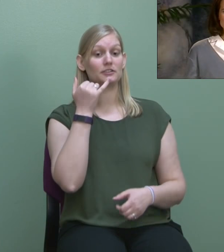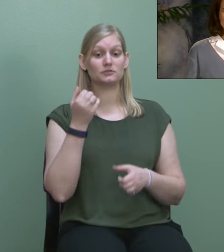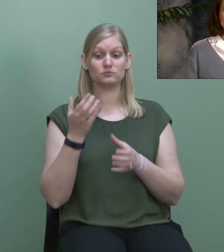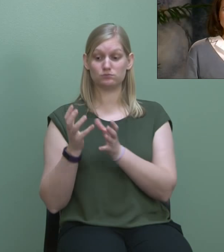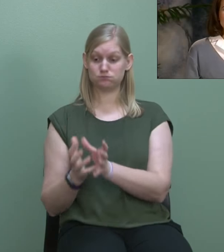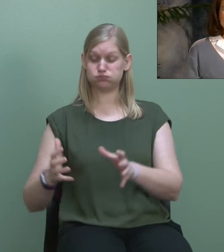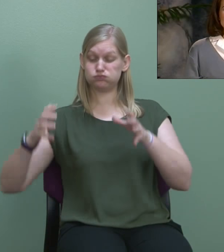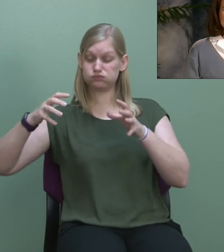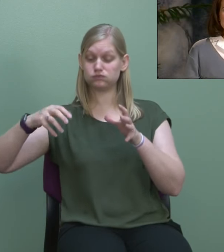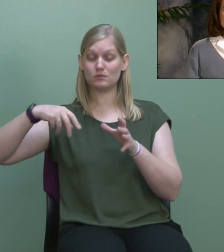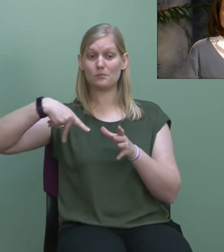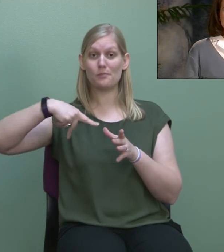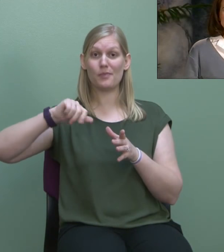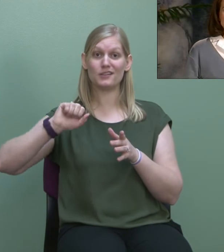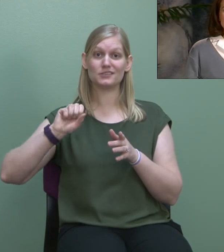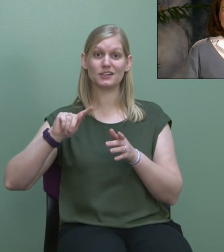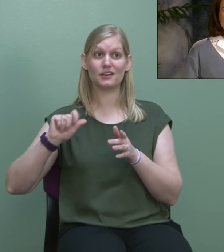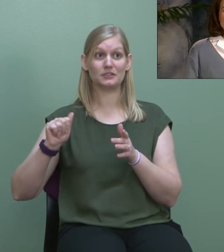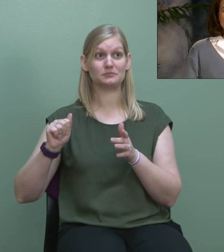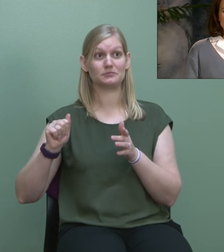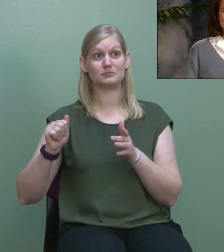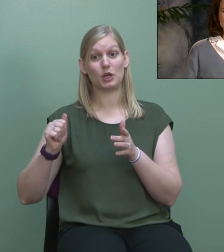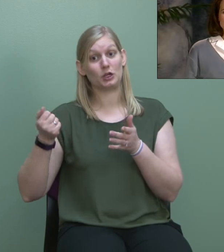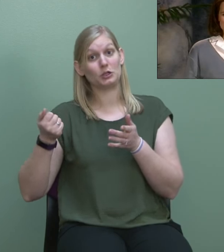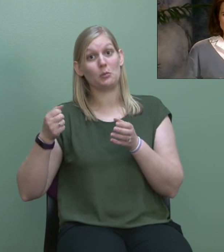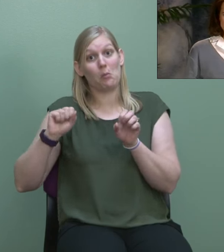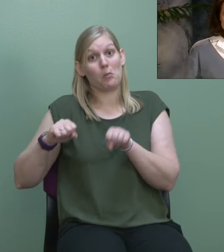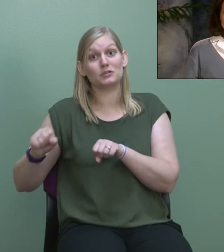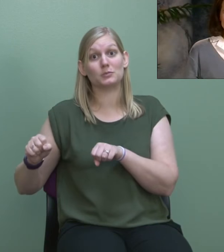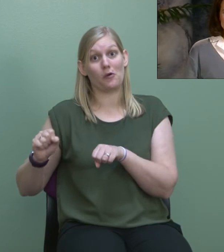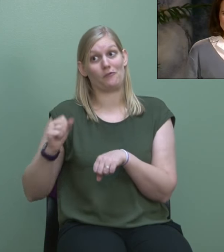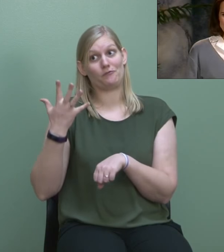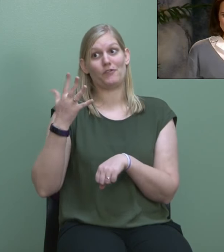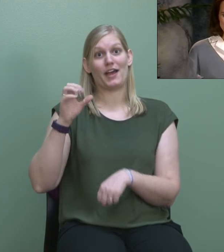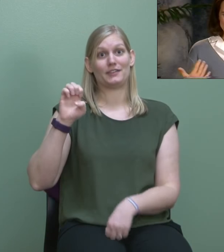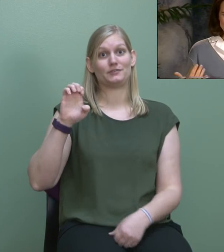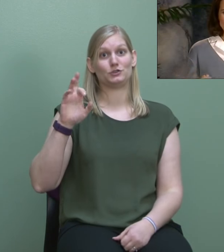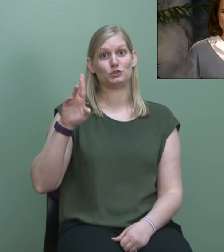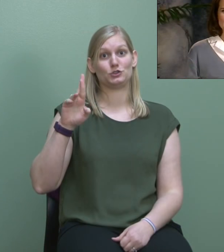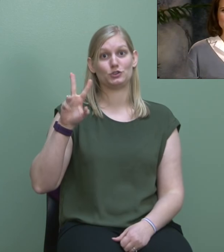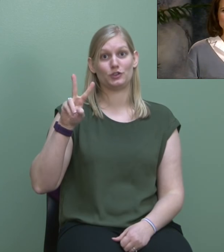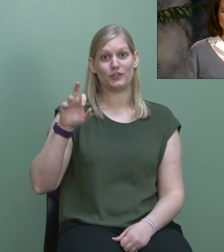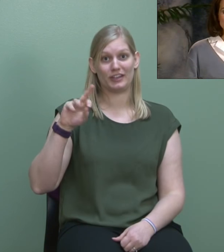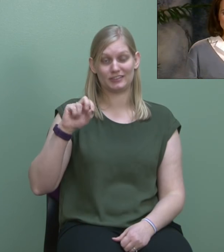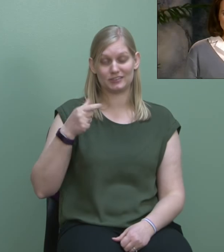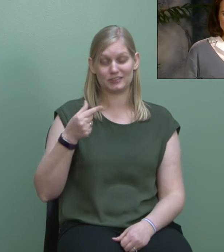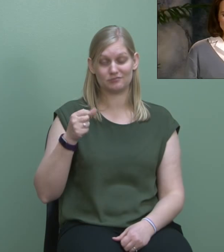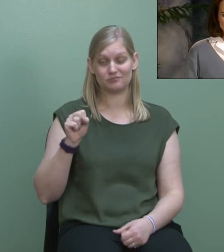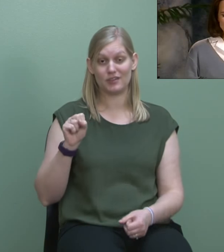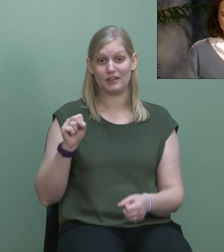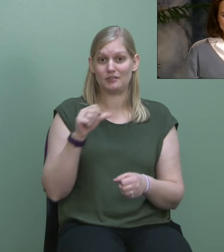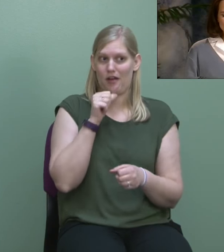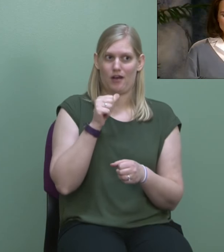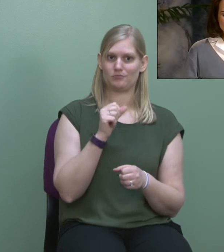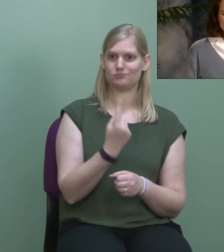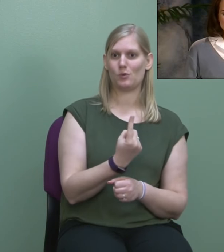pasta for dinner, that may actually be 5 servings, not just 1 serving as we think of generally in our